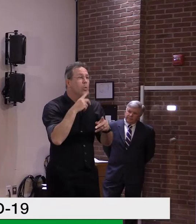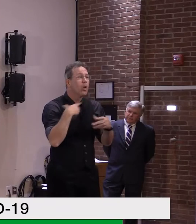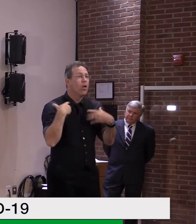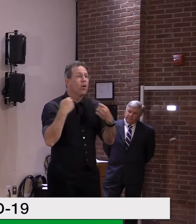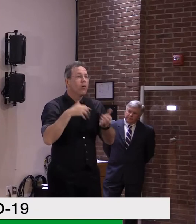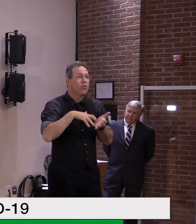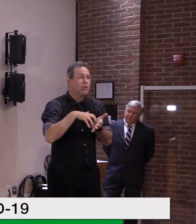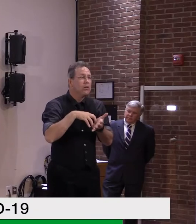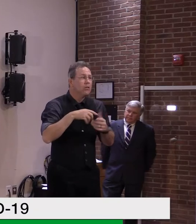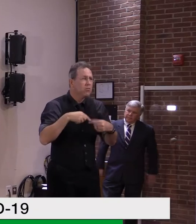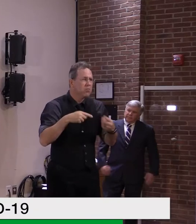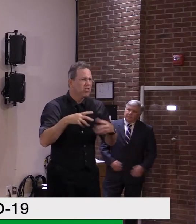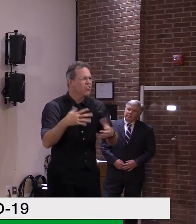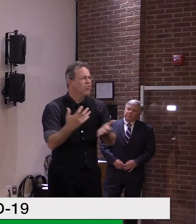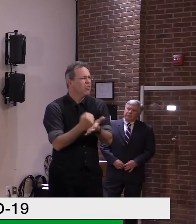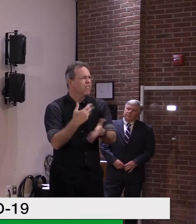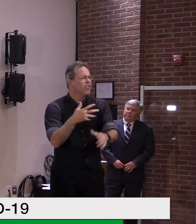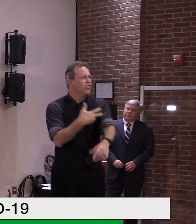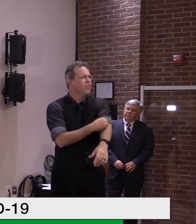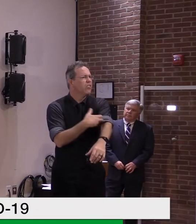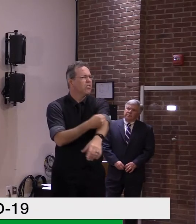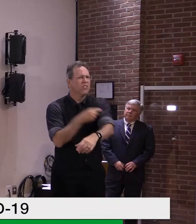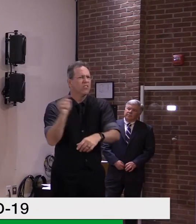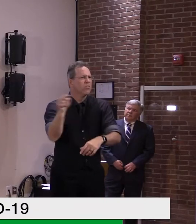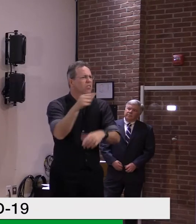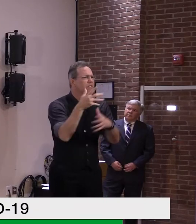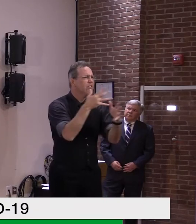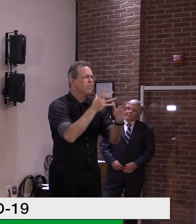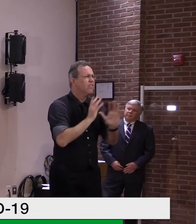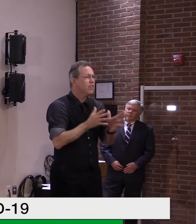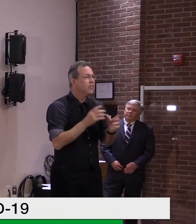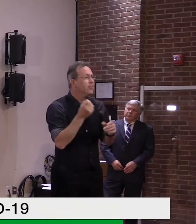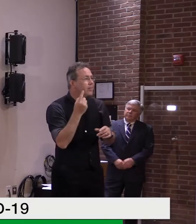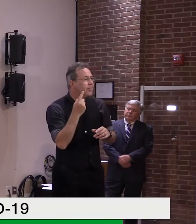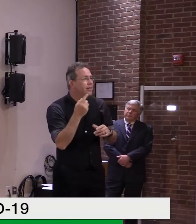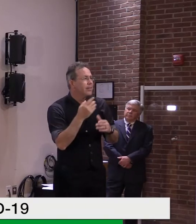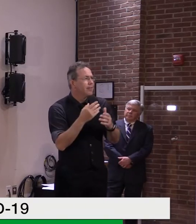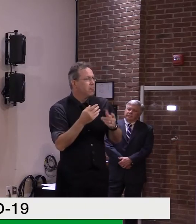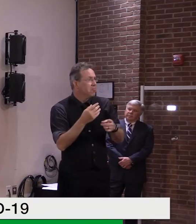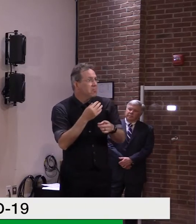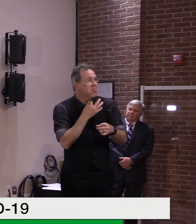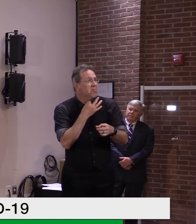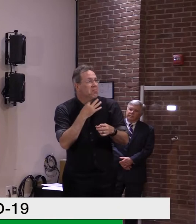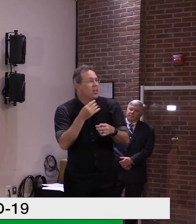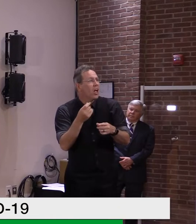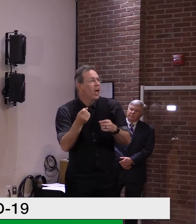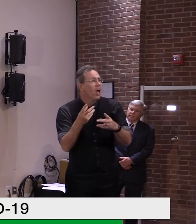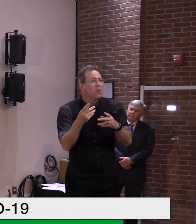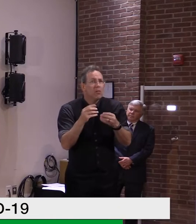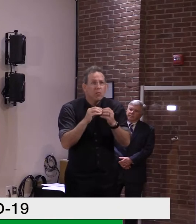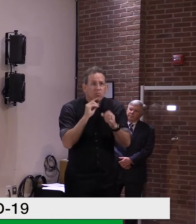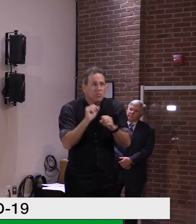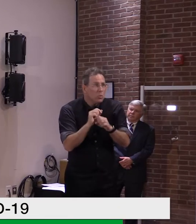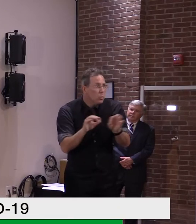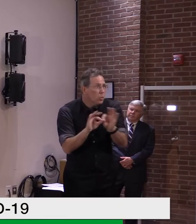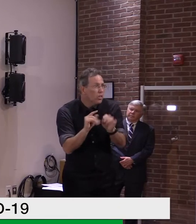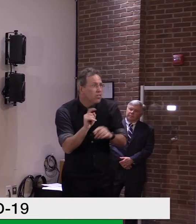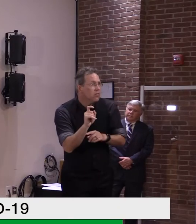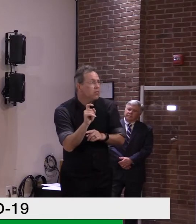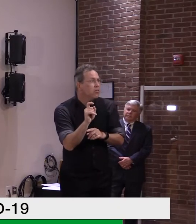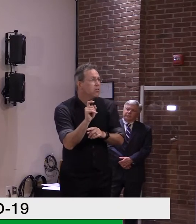still wondering how well protected they are. And we do hope by the end of this year, hopefully